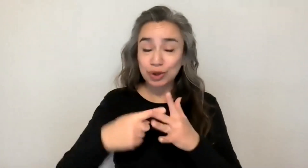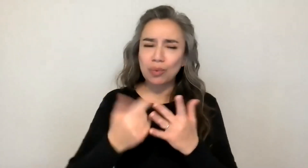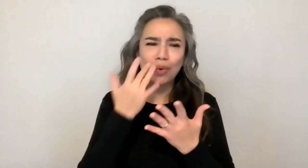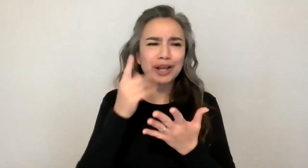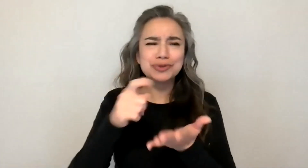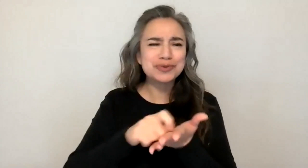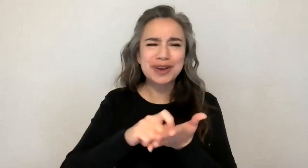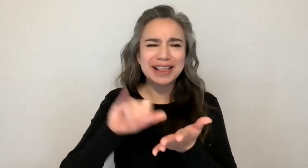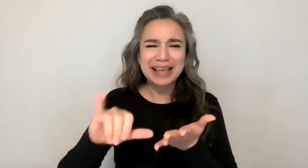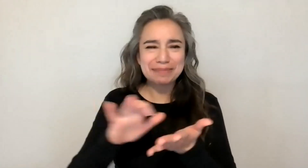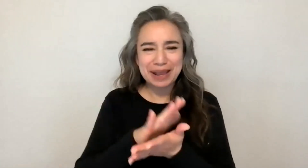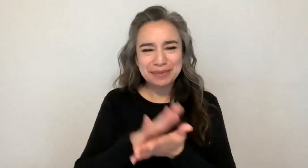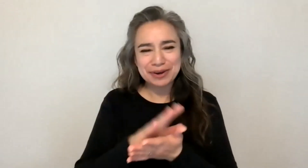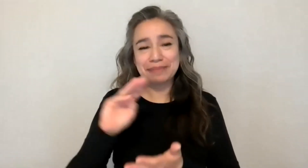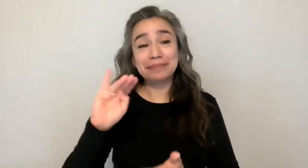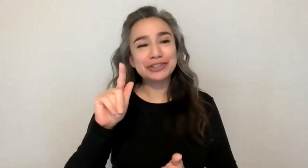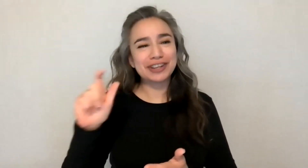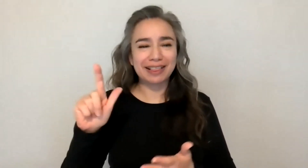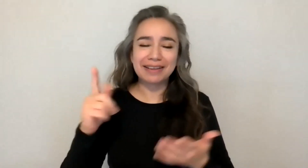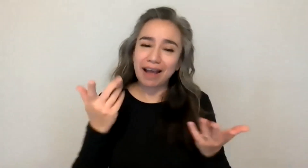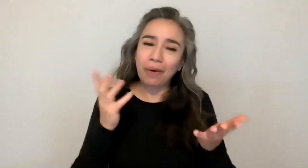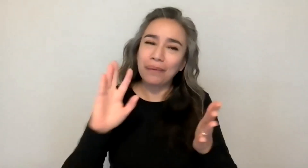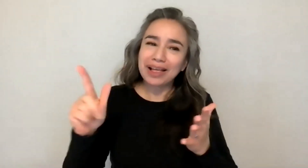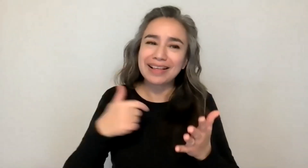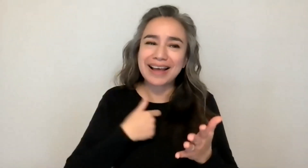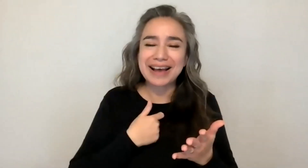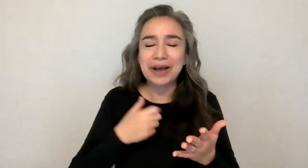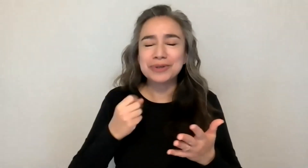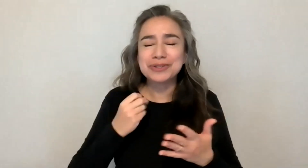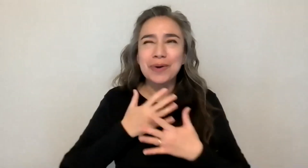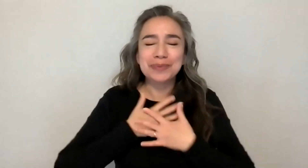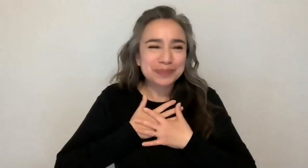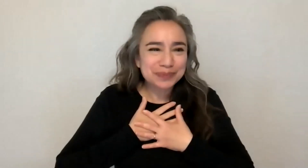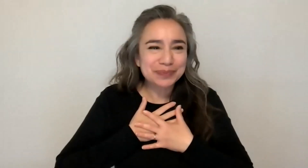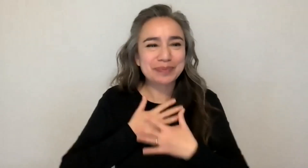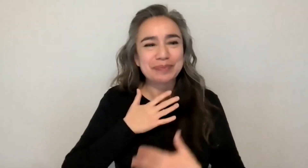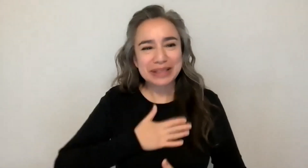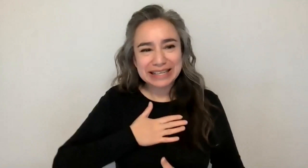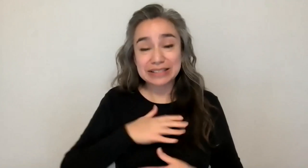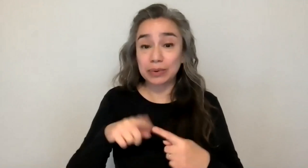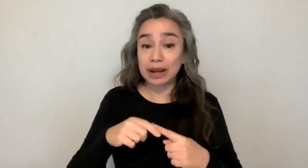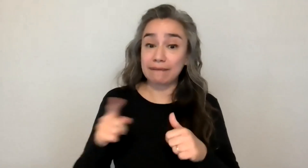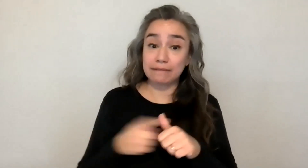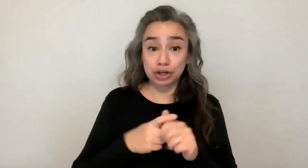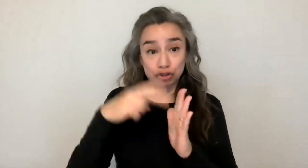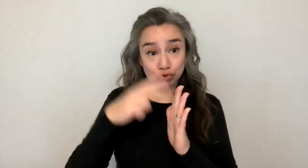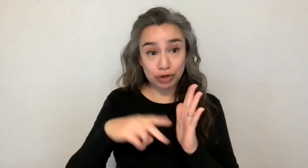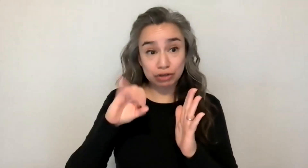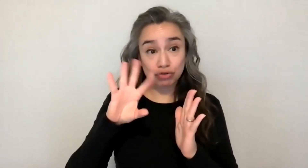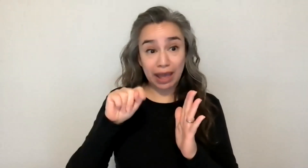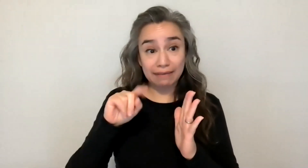paper? Well, you see, I was so pleased by when I first read the draft of the